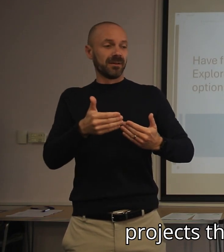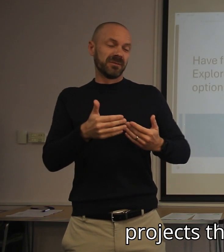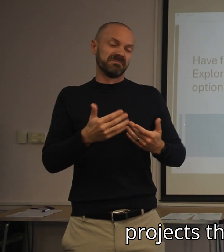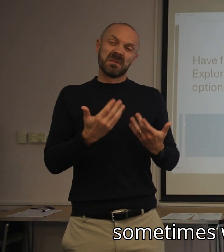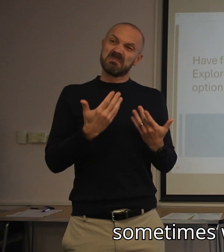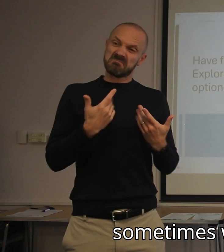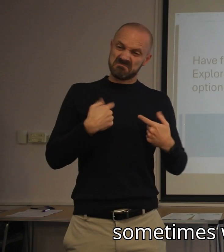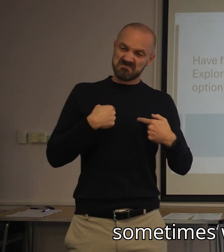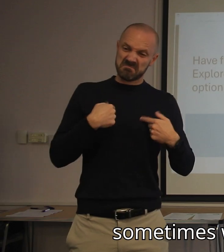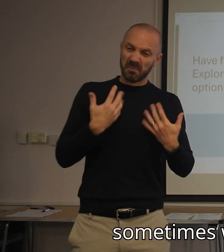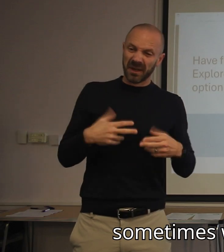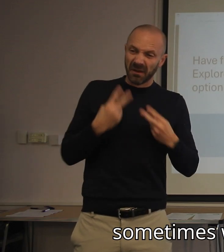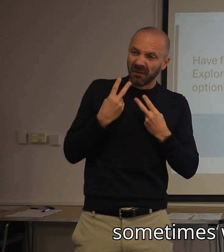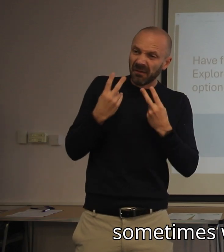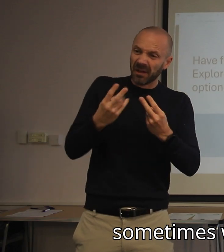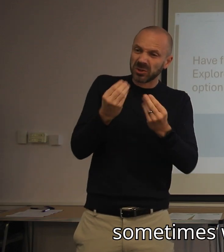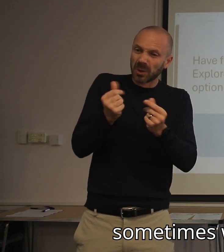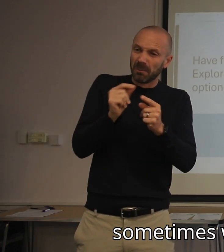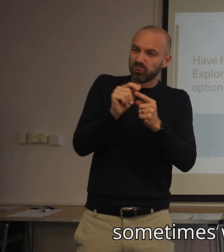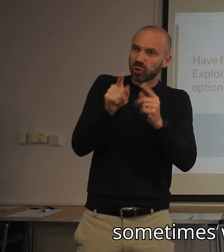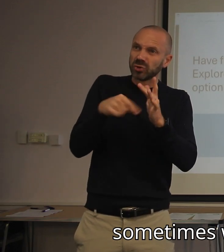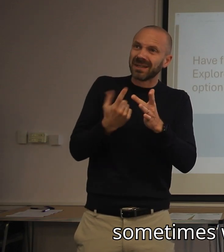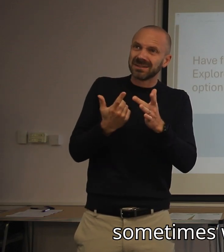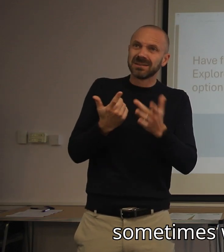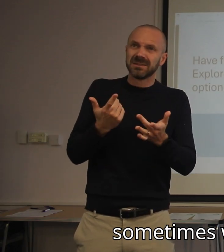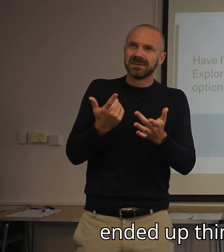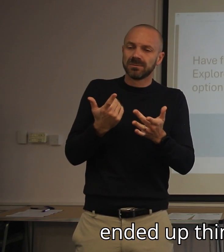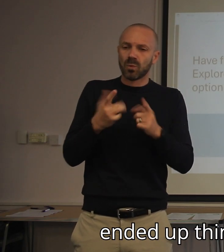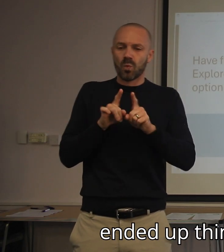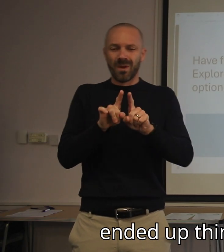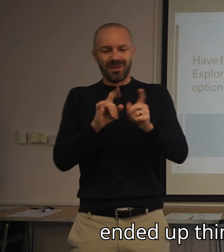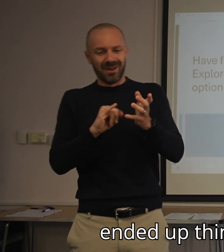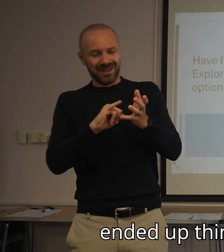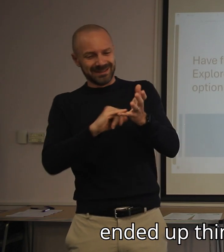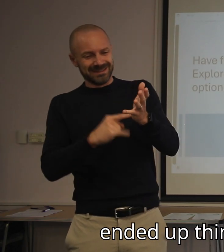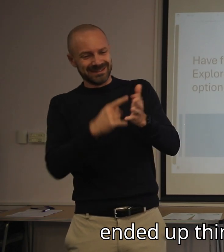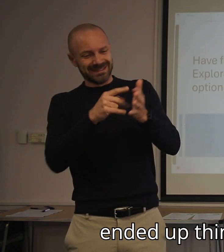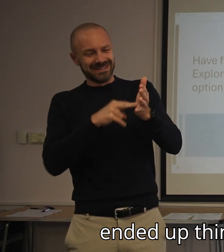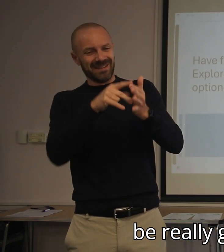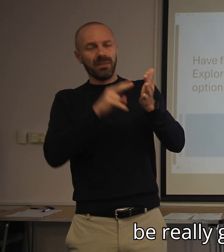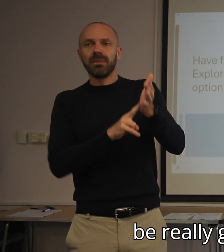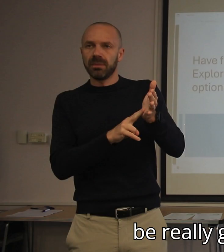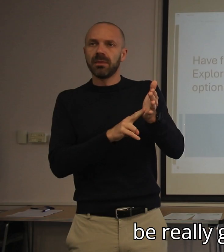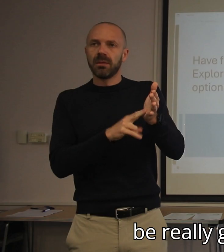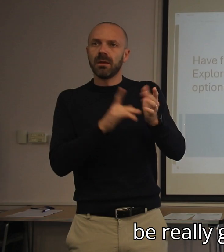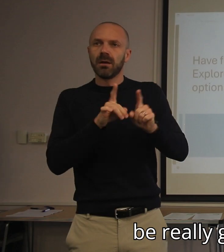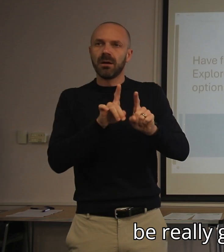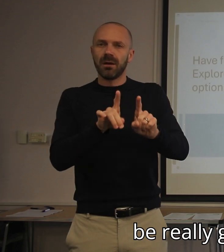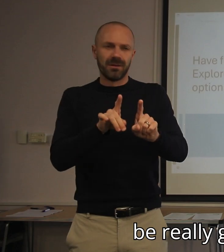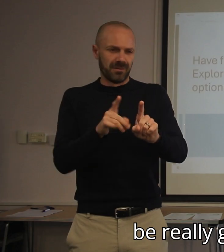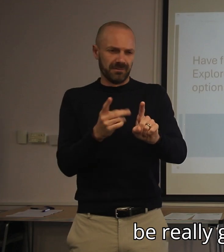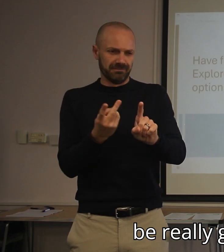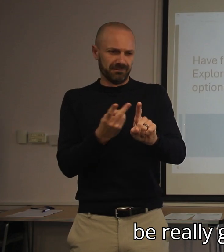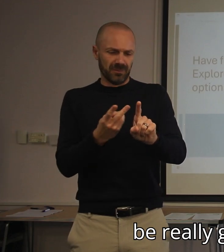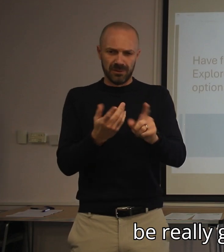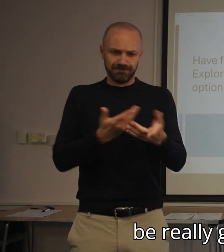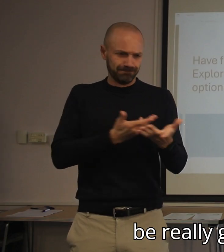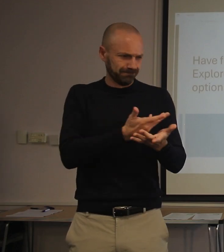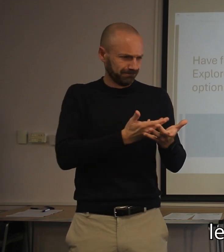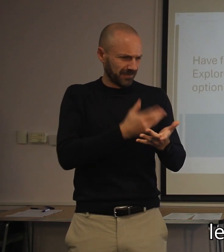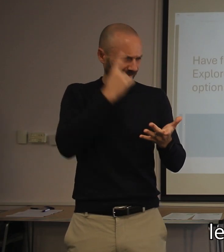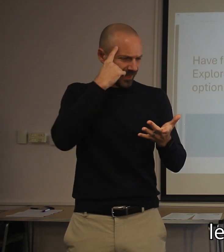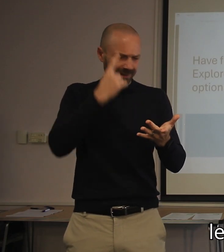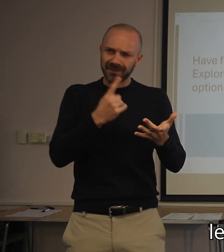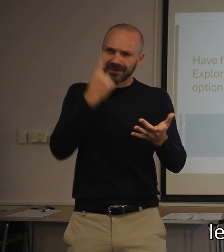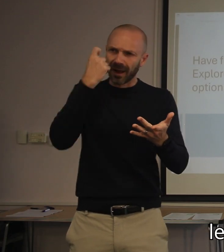out visiting, sometimes with Stephen from Fell, we ended up thinking, do you know, it would be really great if we could